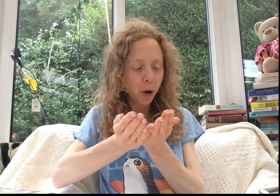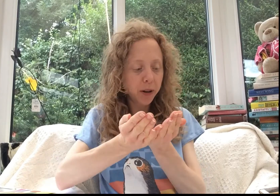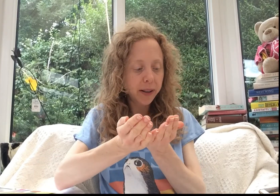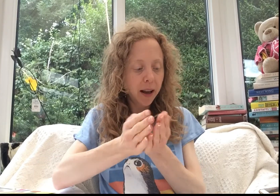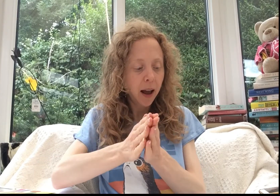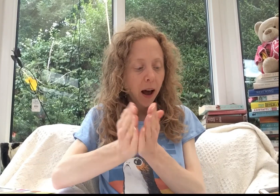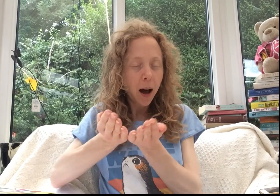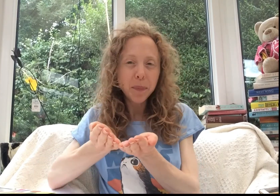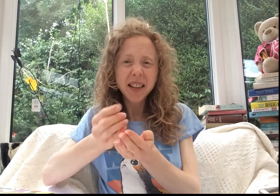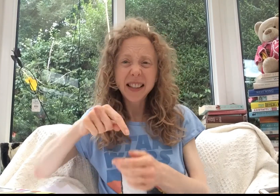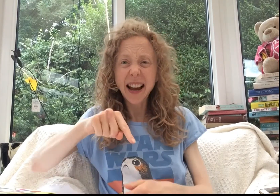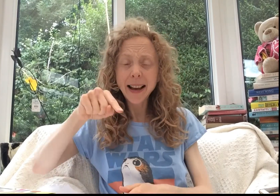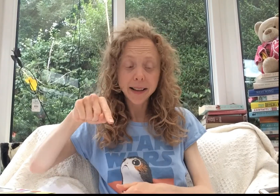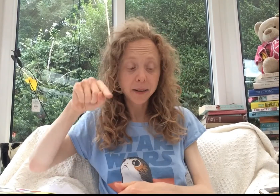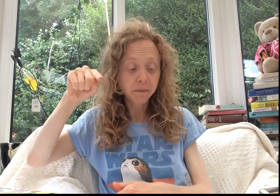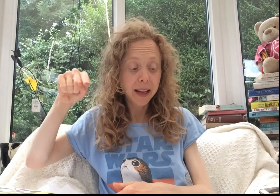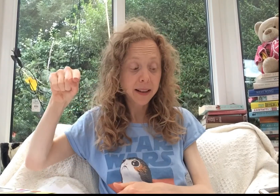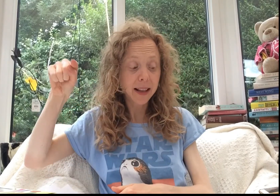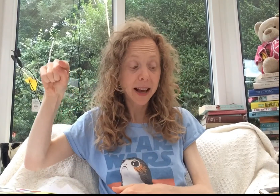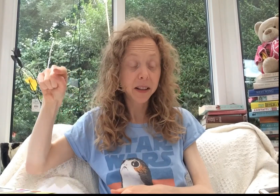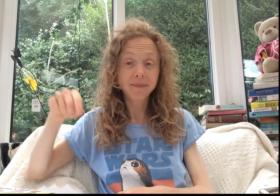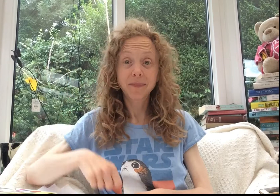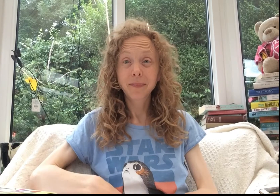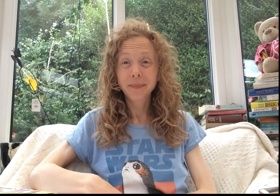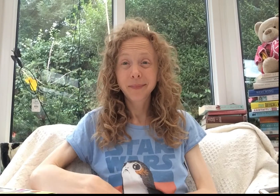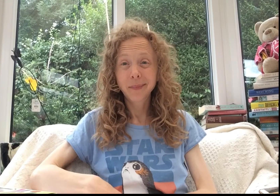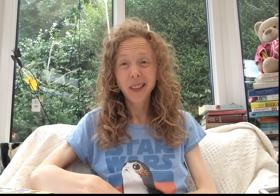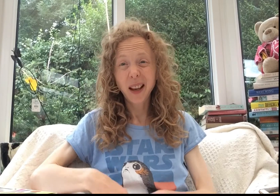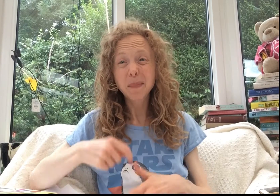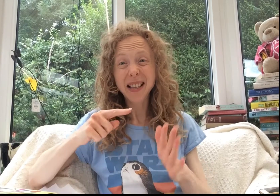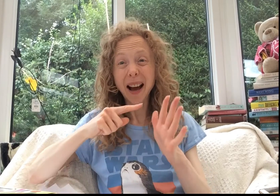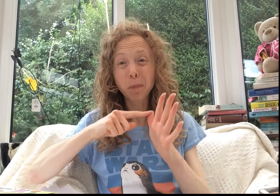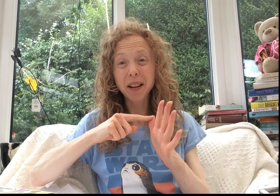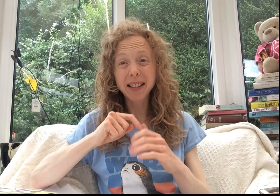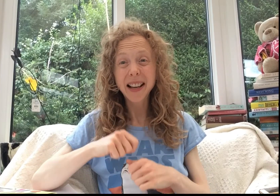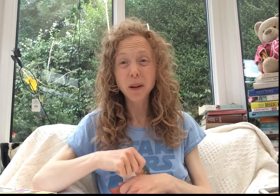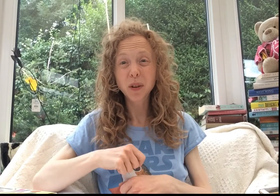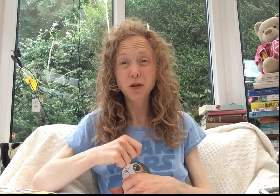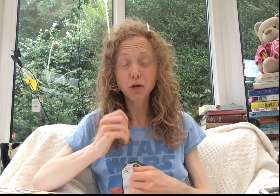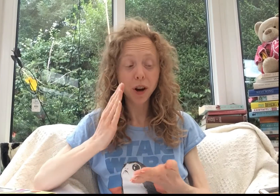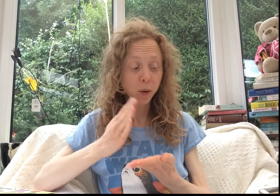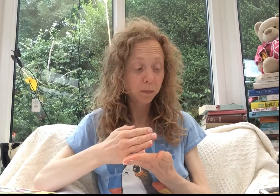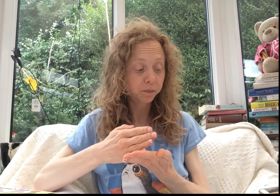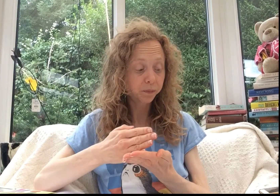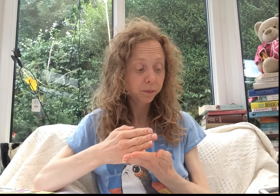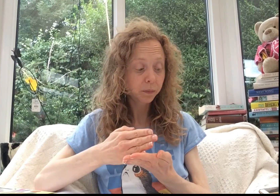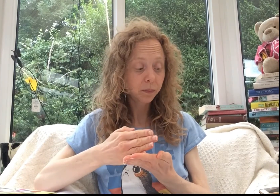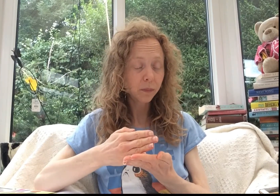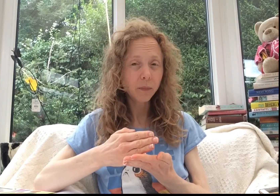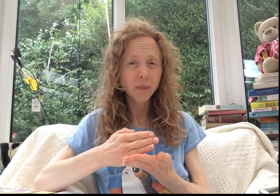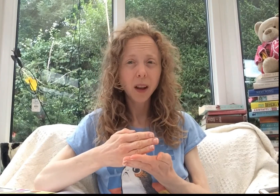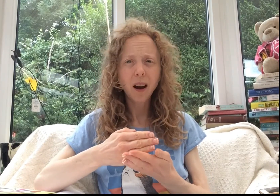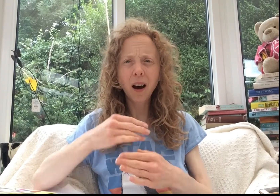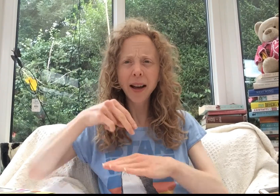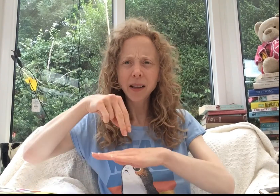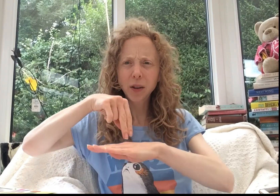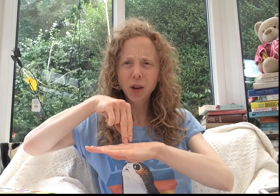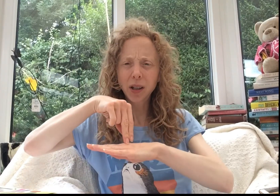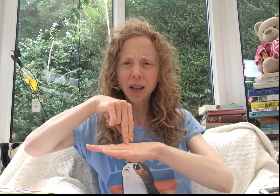books up the stairs, he said, and Miss Albert said it was true. I stood